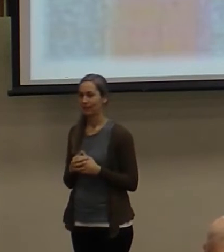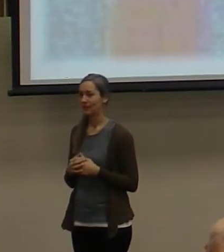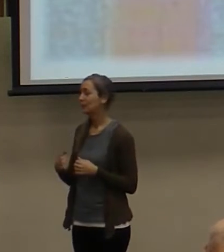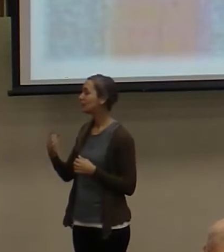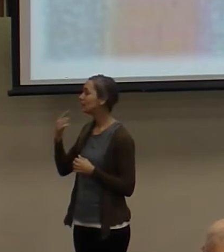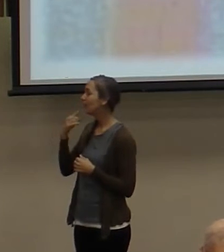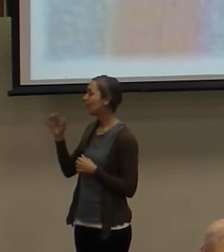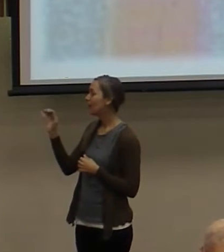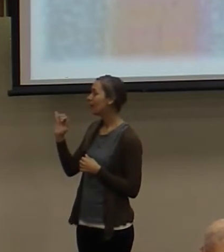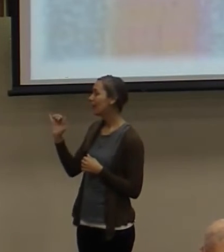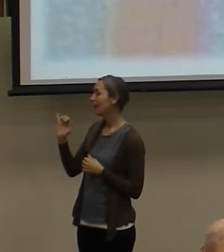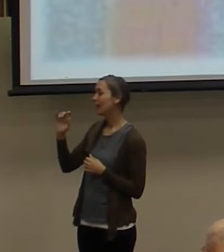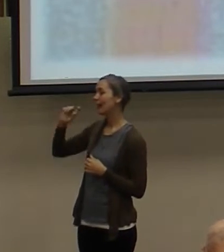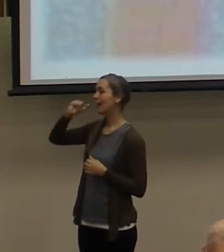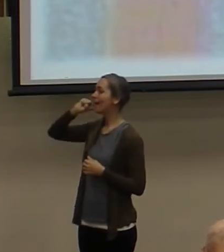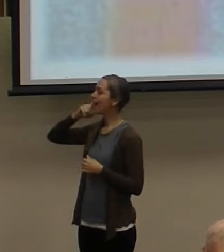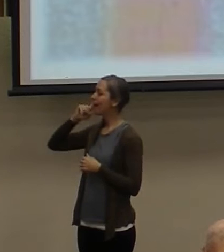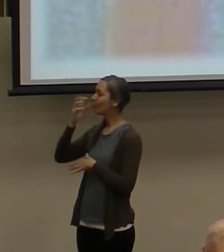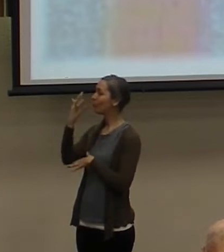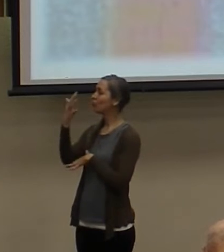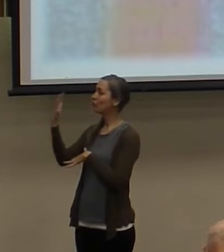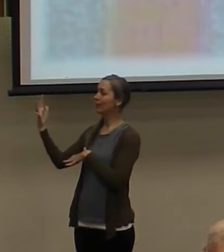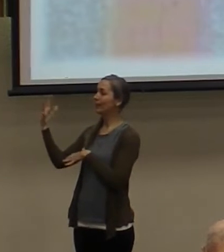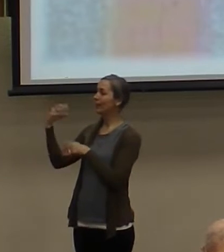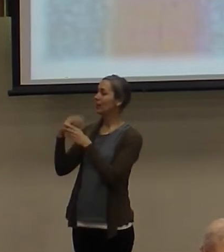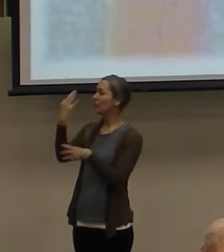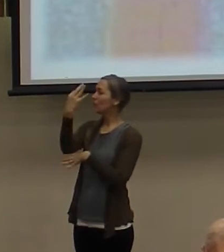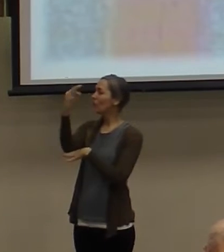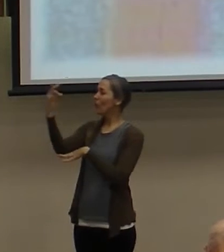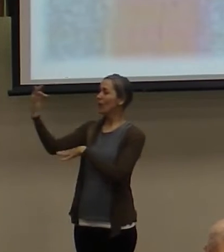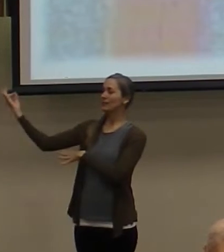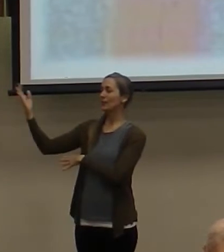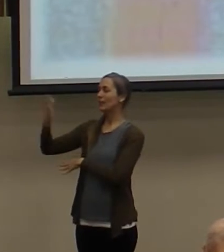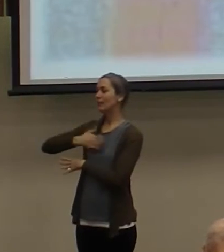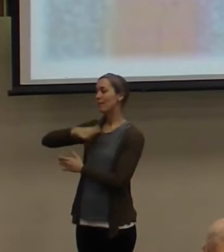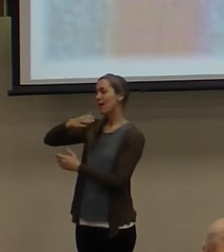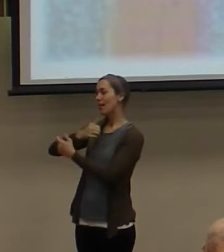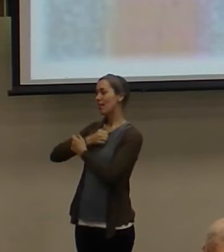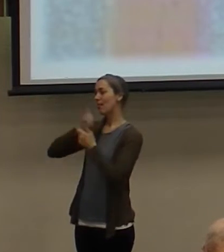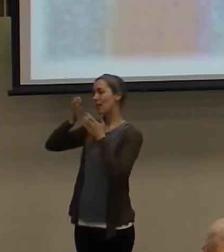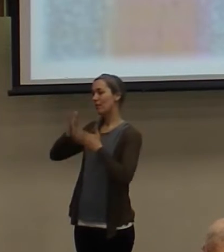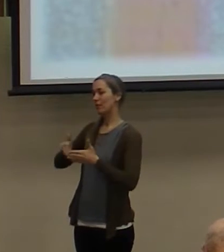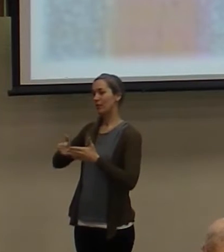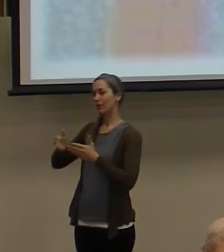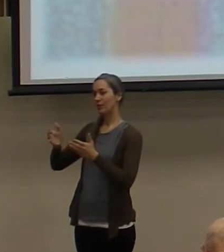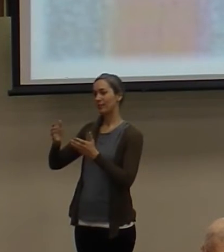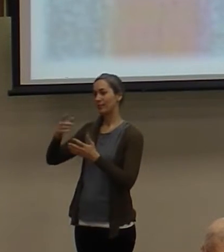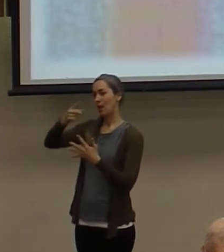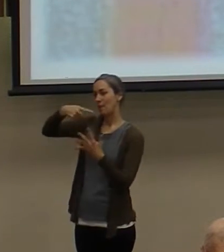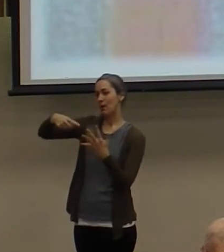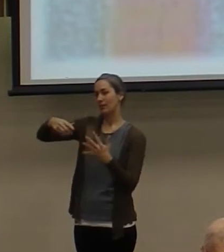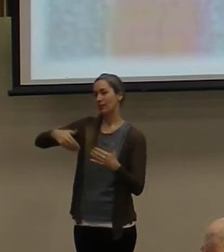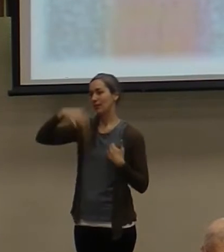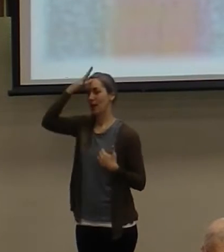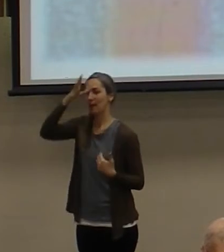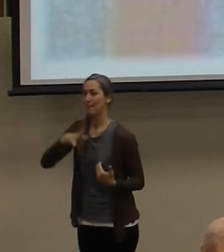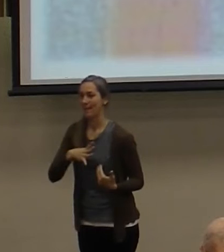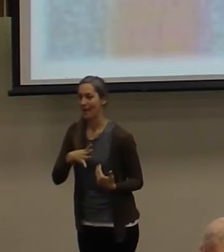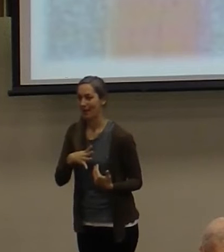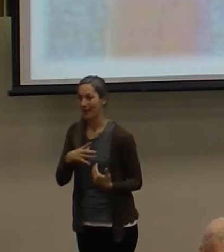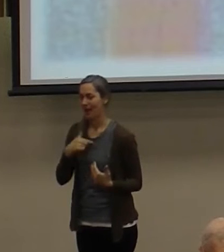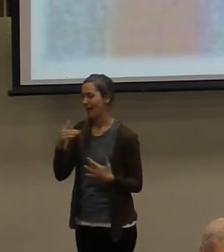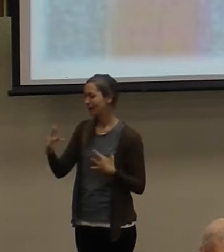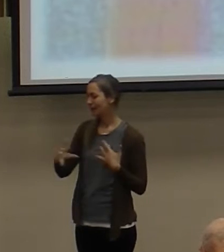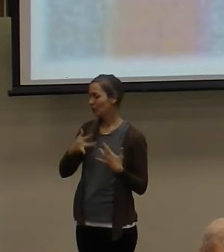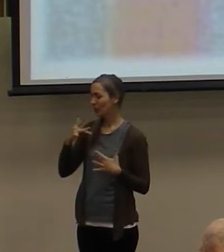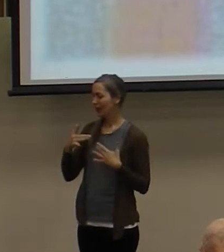back, like an apple tree among the trees of the forest is my lover among the young men. I delight to sit